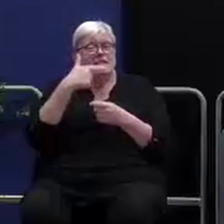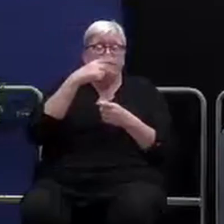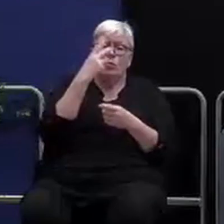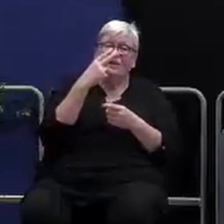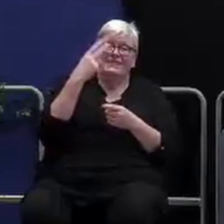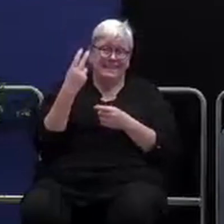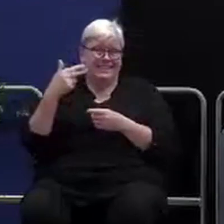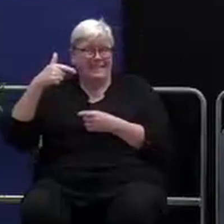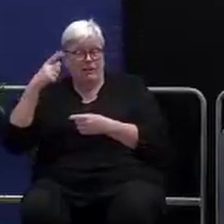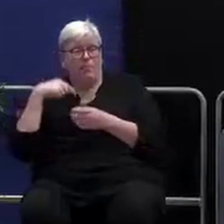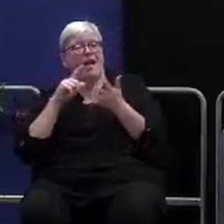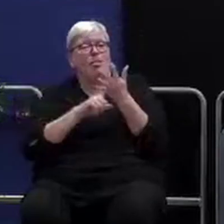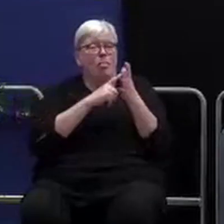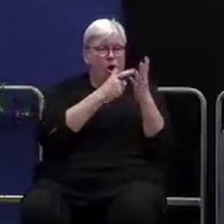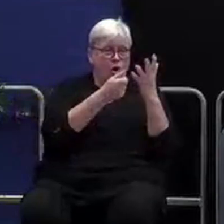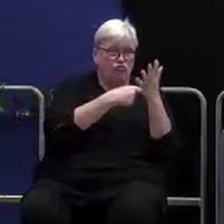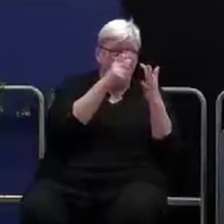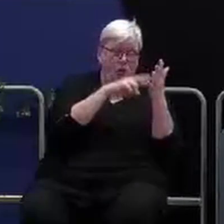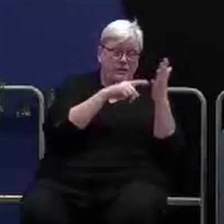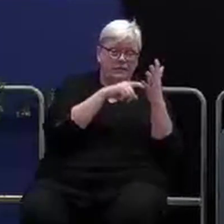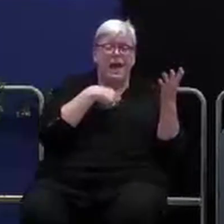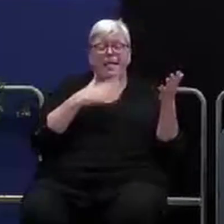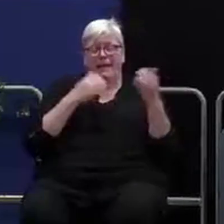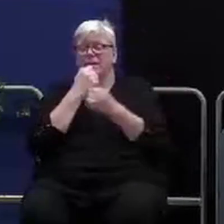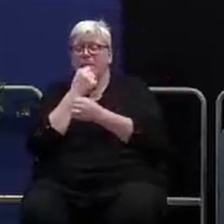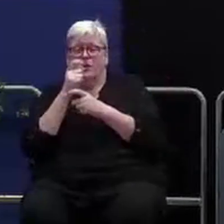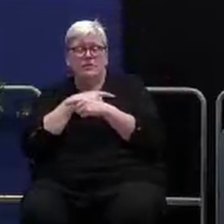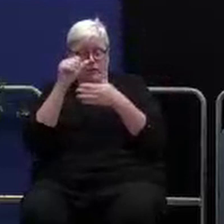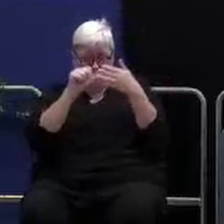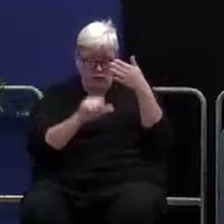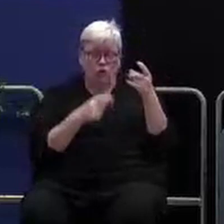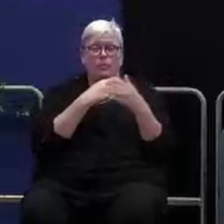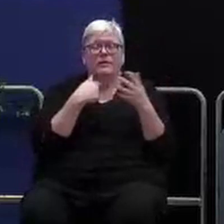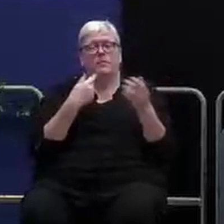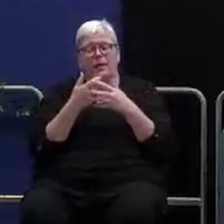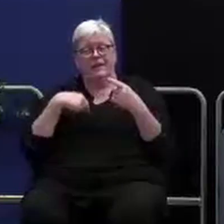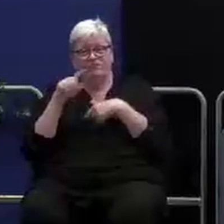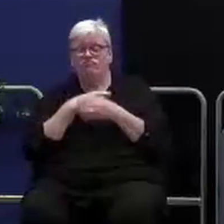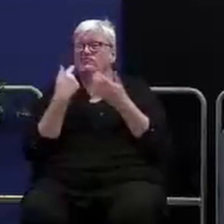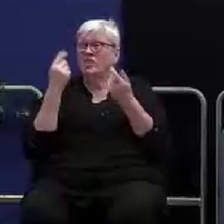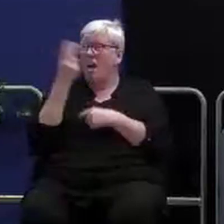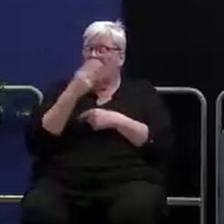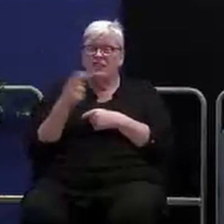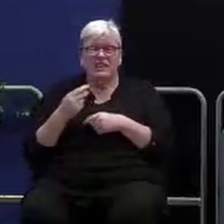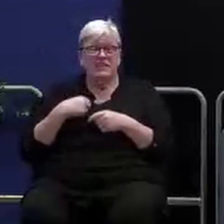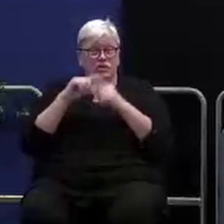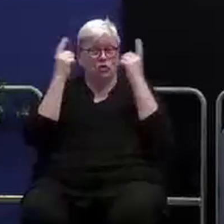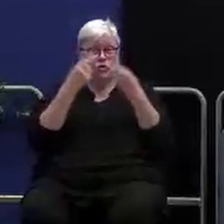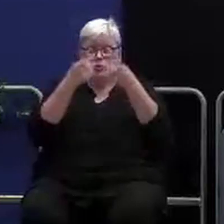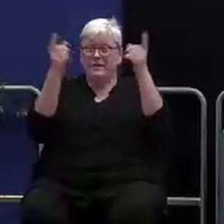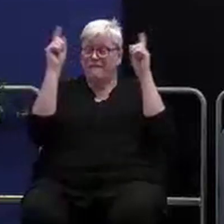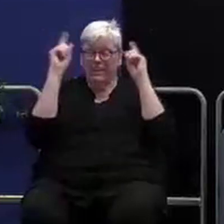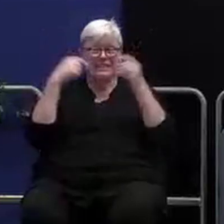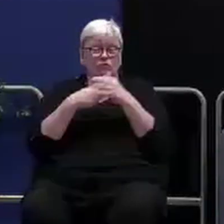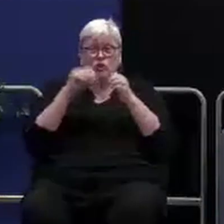Laurent. I like these numbers, this itinerary, the fact that I can sit in my office in a university in northern Scotland and find something that